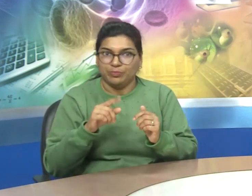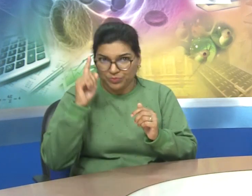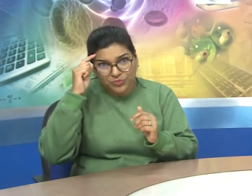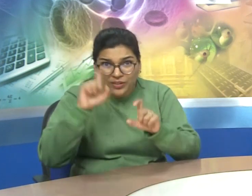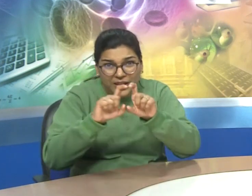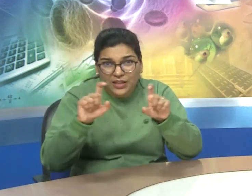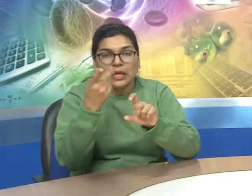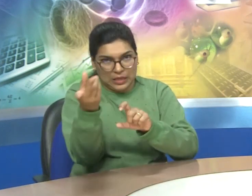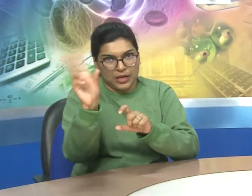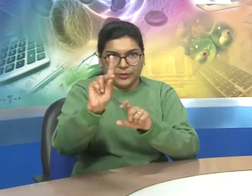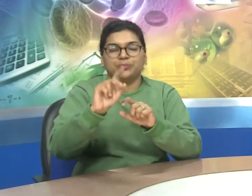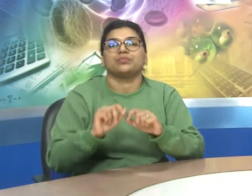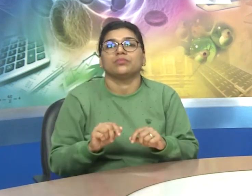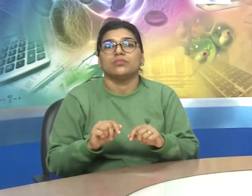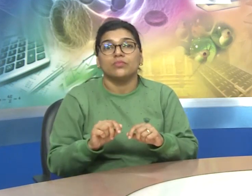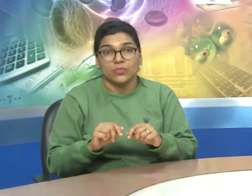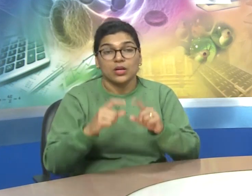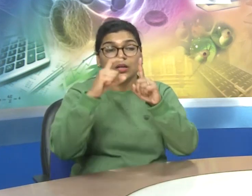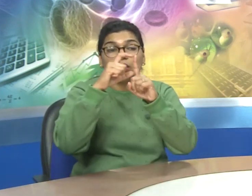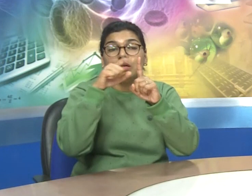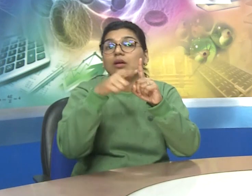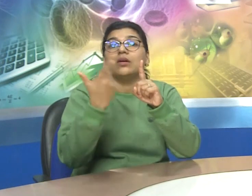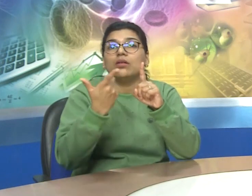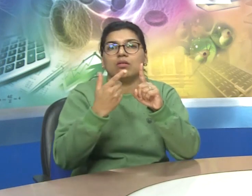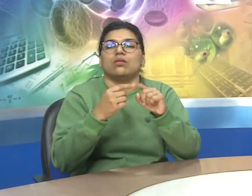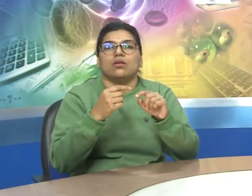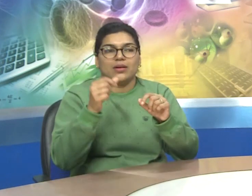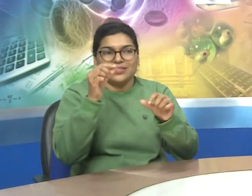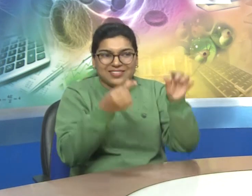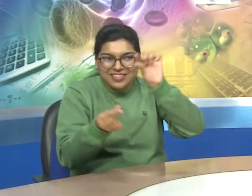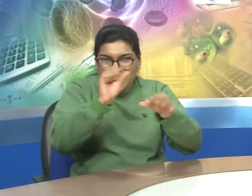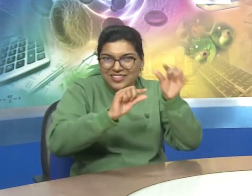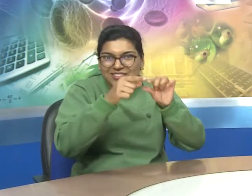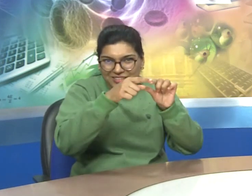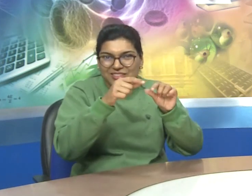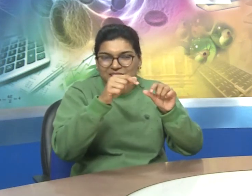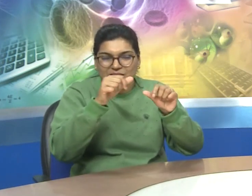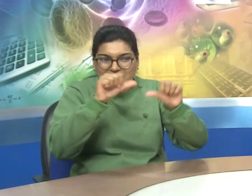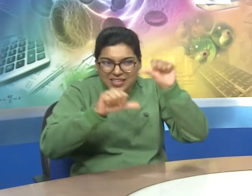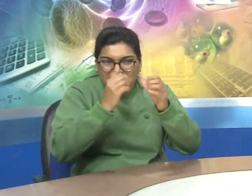Let me explain you again. D is the code which is used for the subject